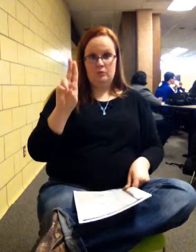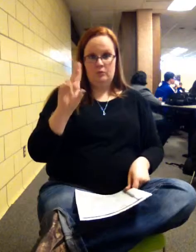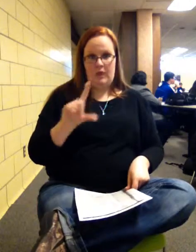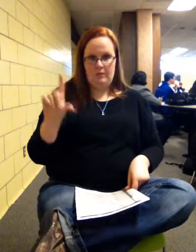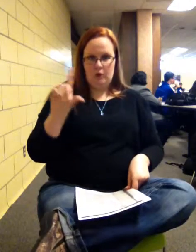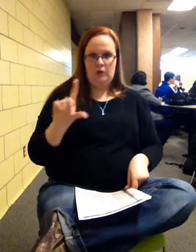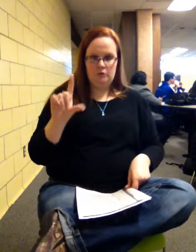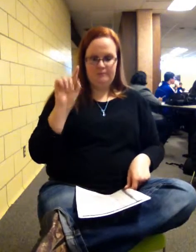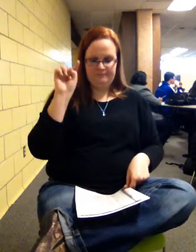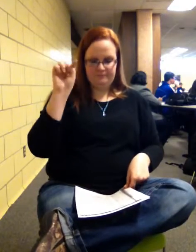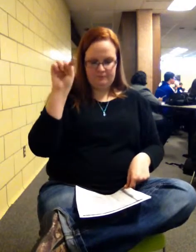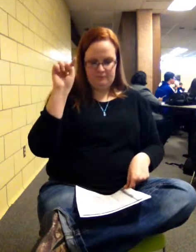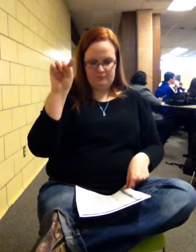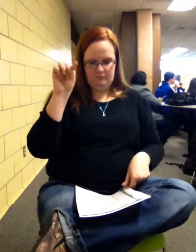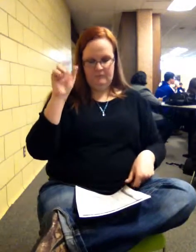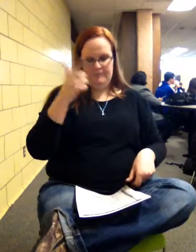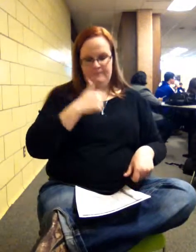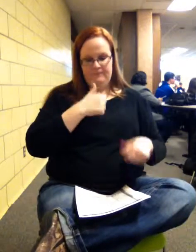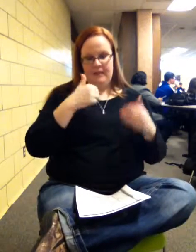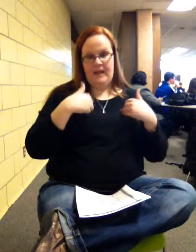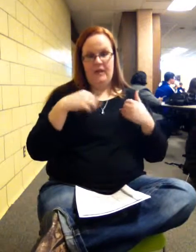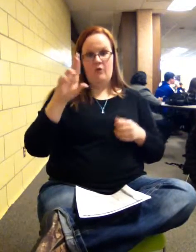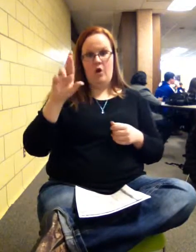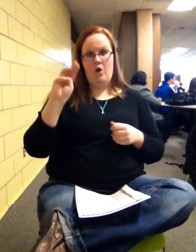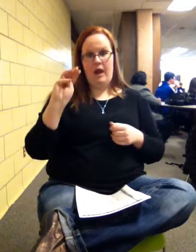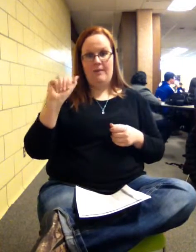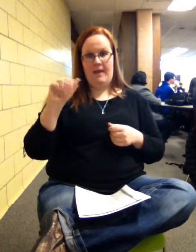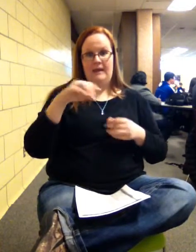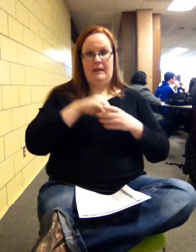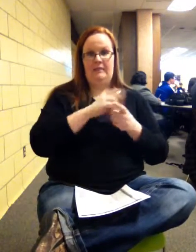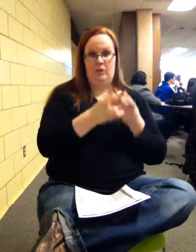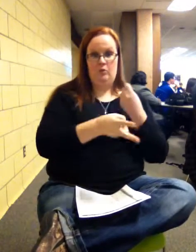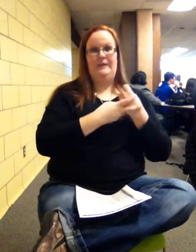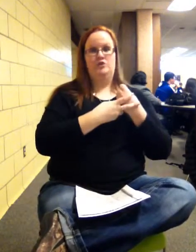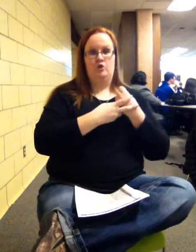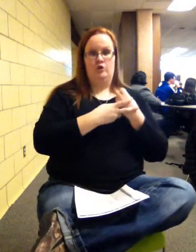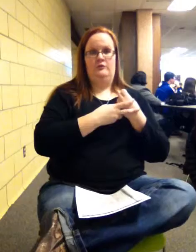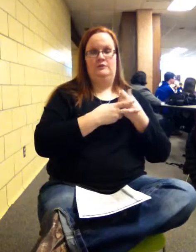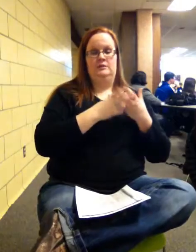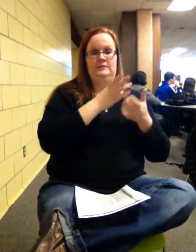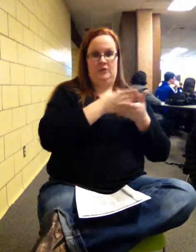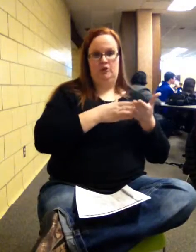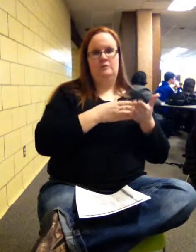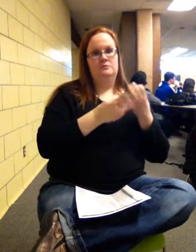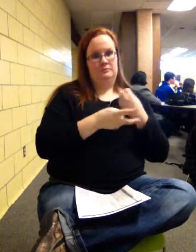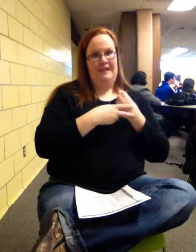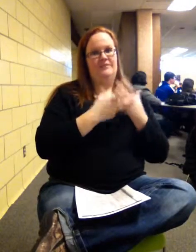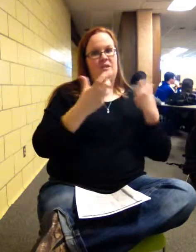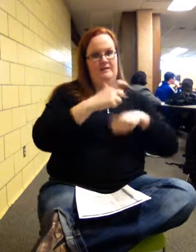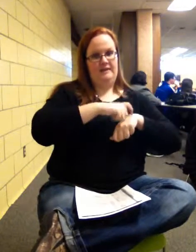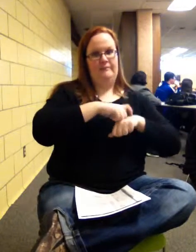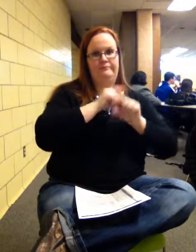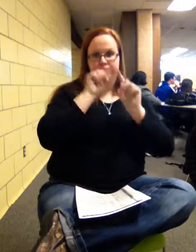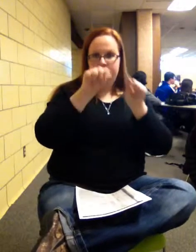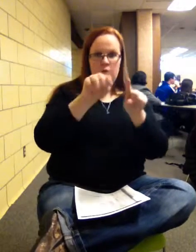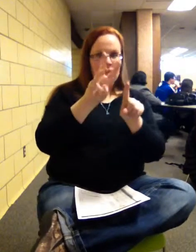the WSU library, I have RMA in the reserve section of the library. So that's going to save you a lot of time just to go over here. And that's one of the